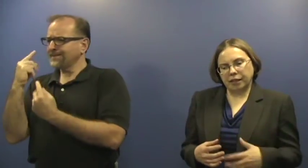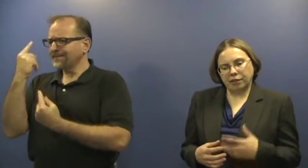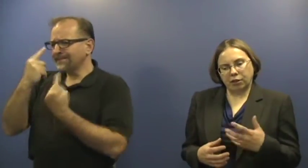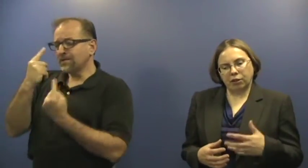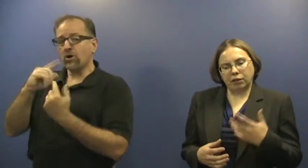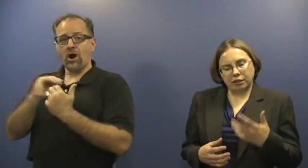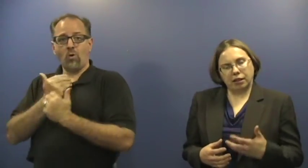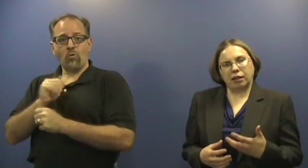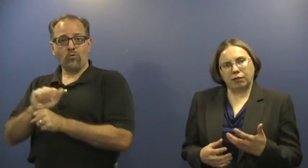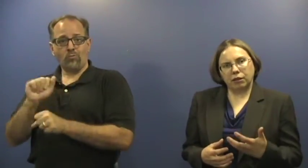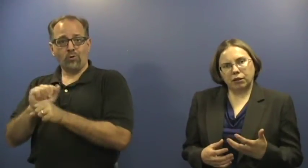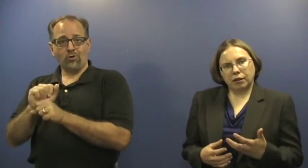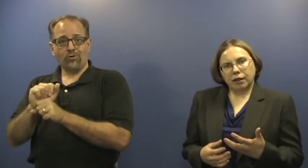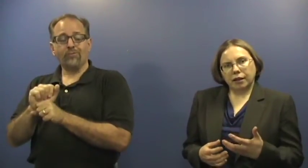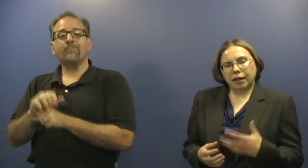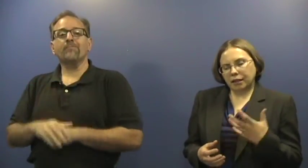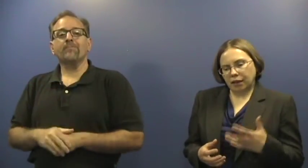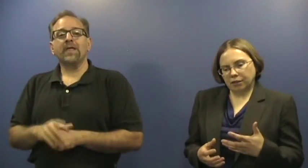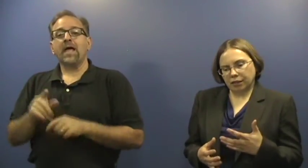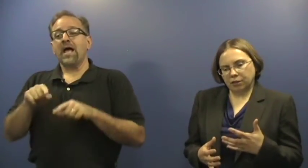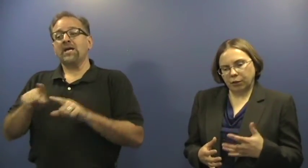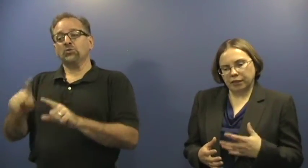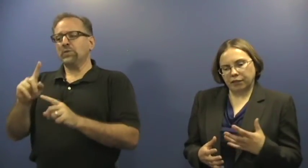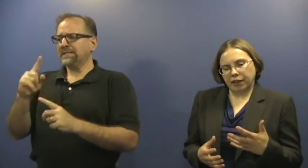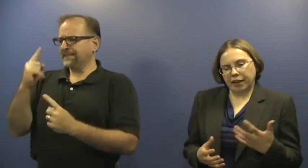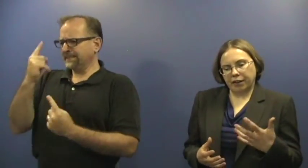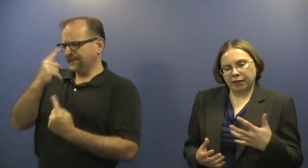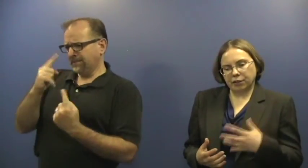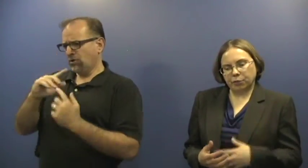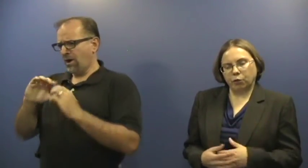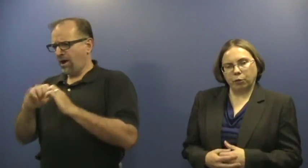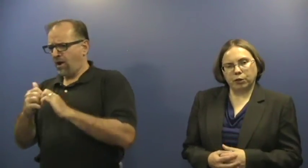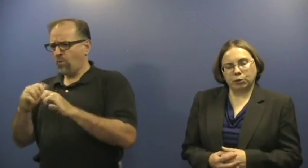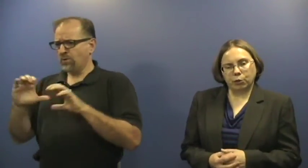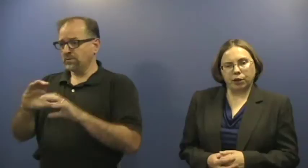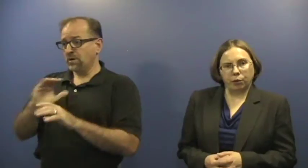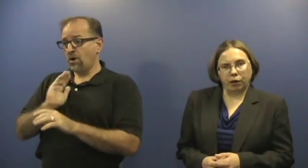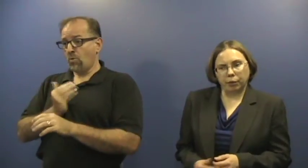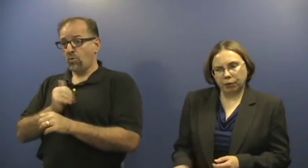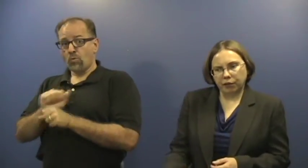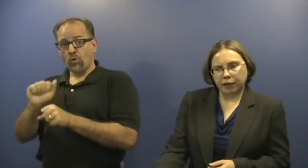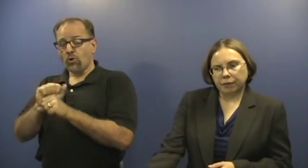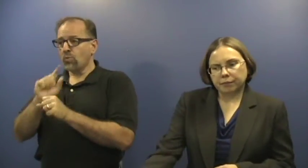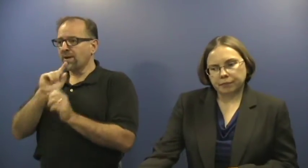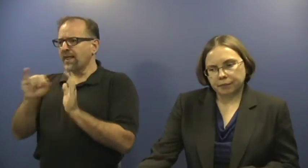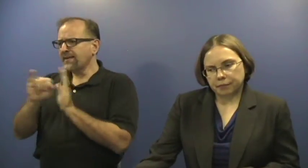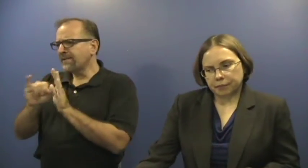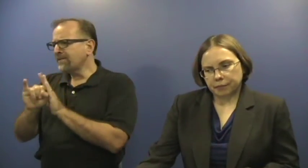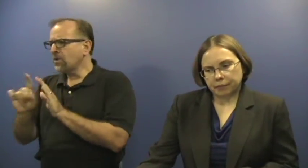our current skill level, that allows us to identify areas of performance which we can work on improving.